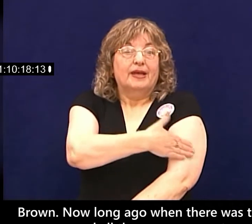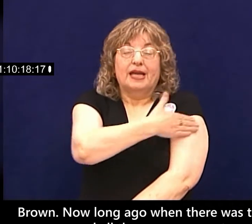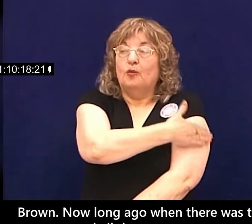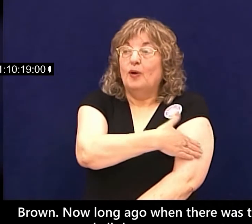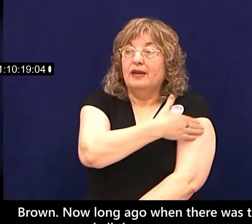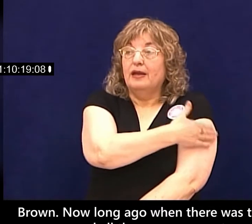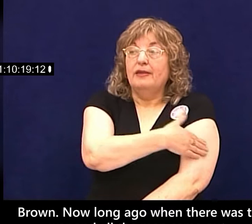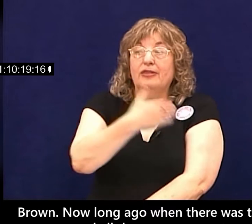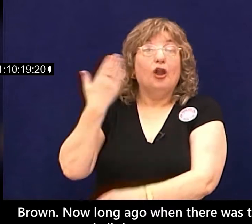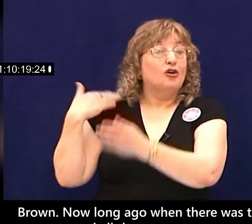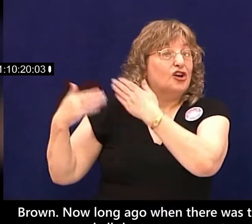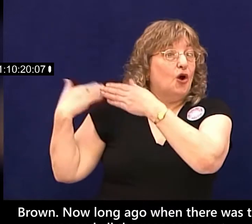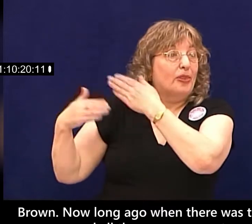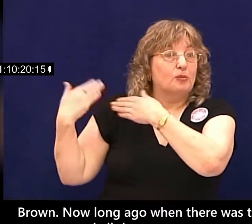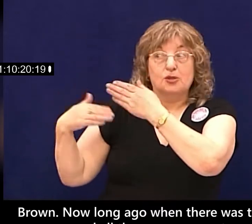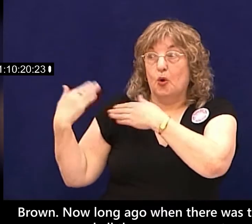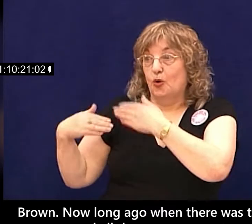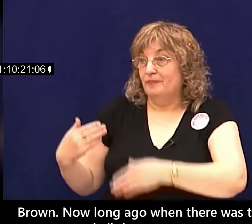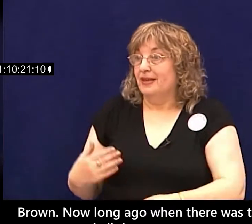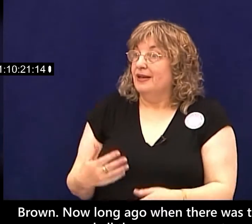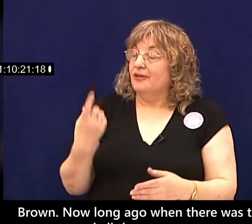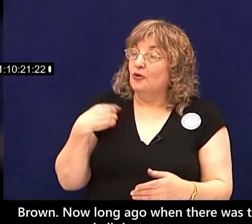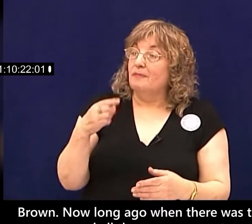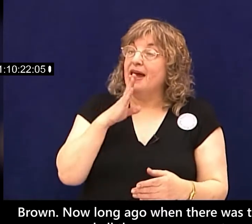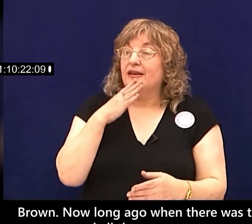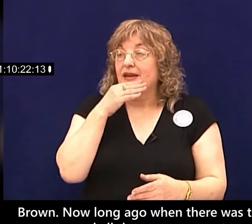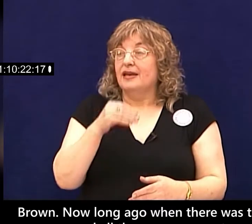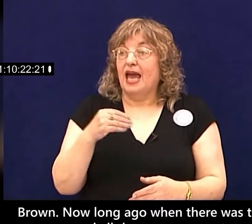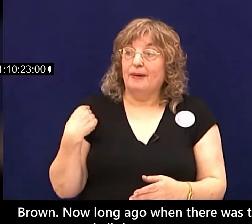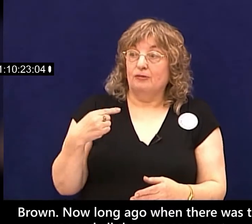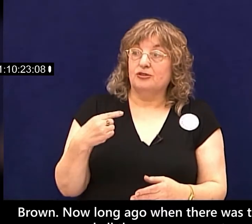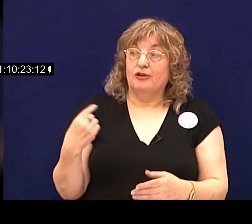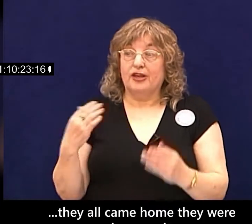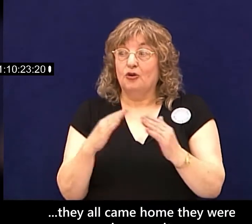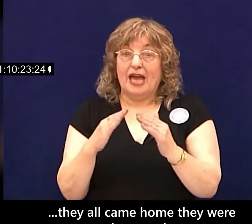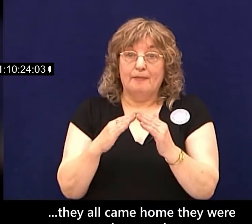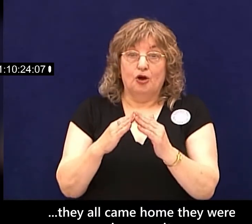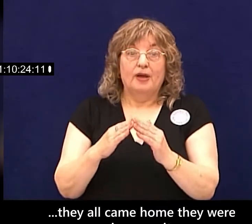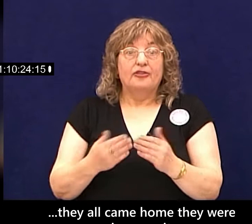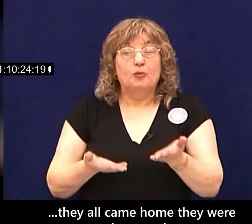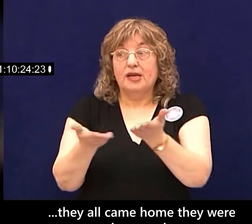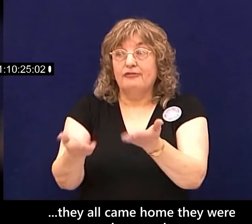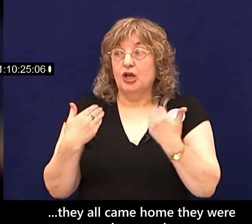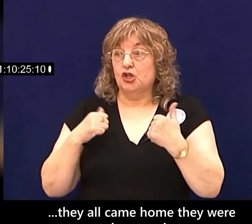Now, long ago, when there was the war, and all the men came out, they all came home, they were given a